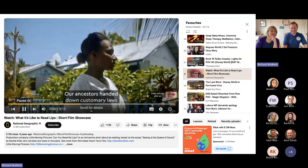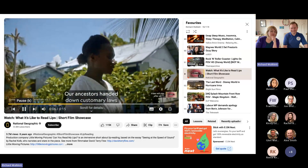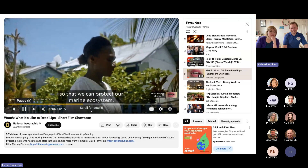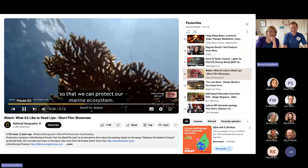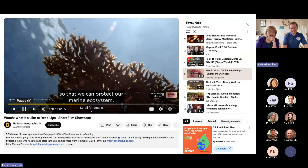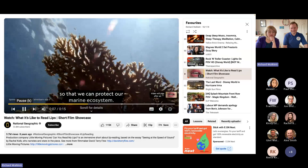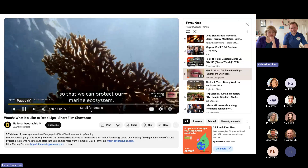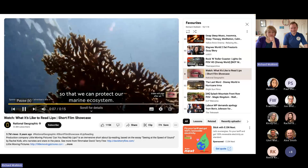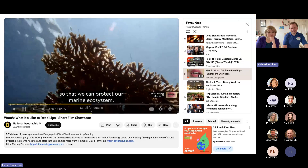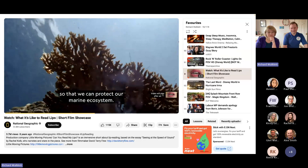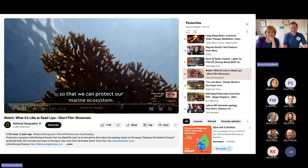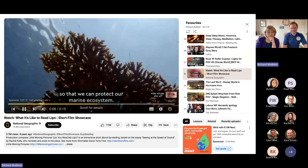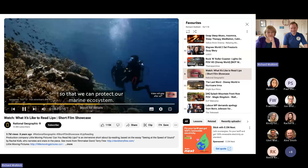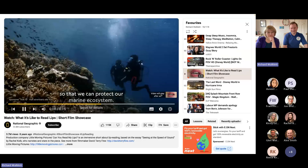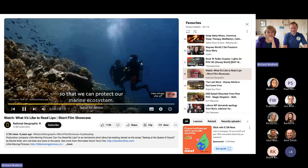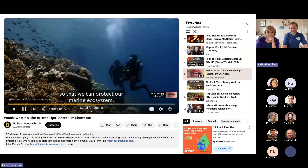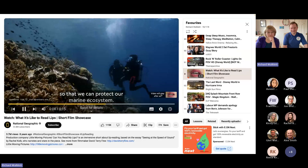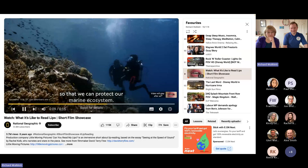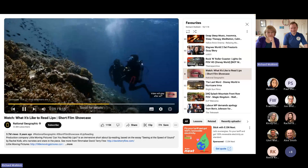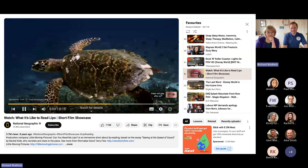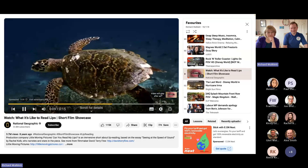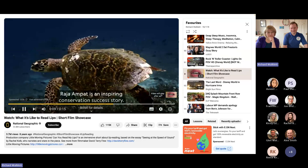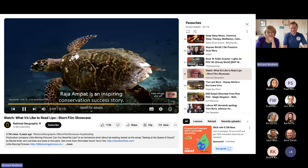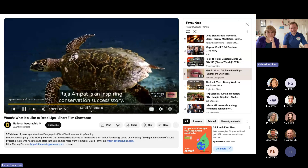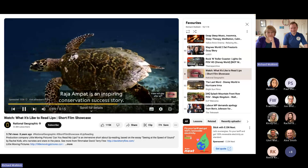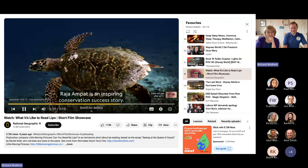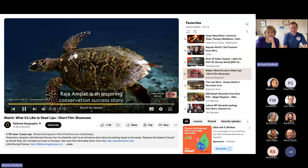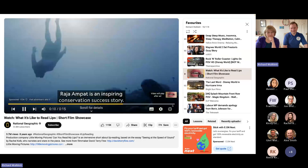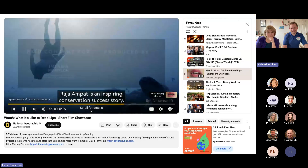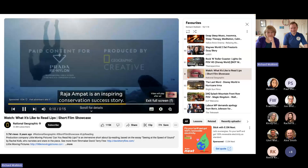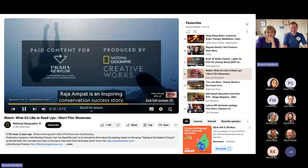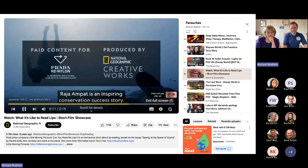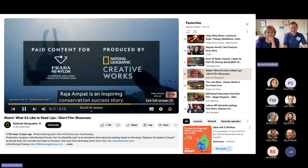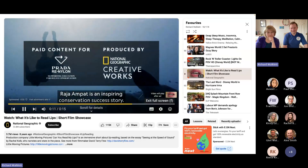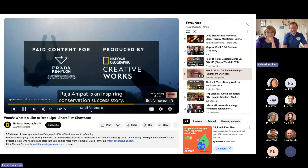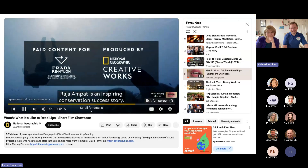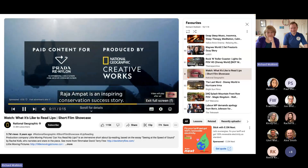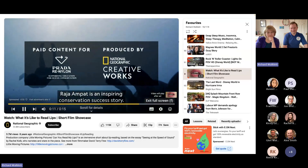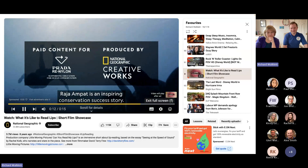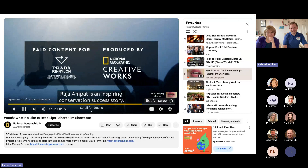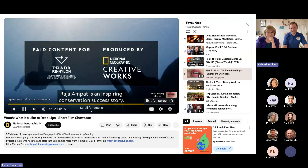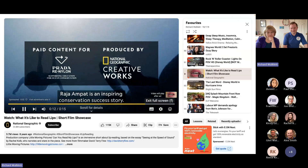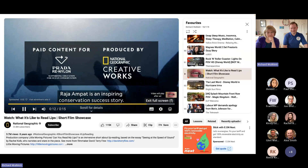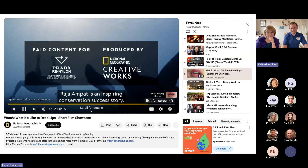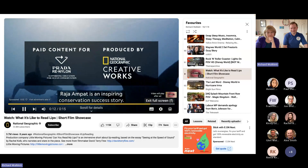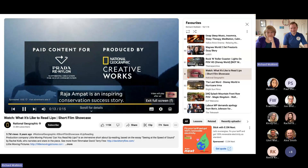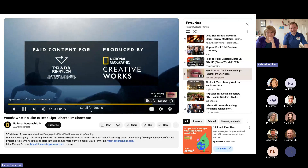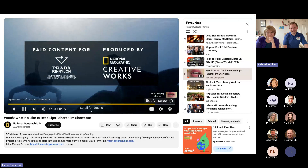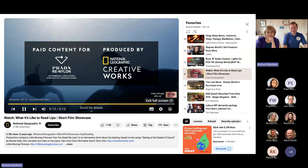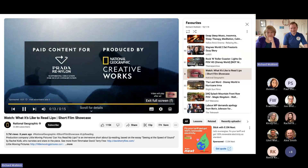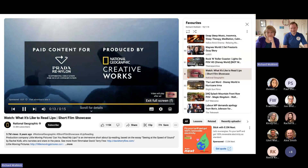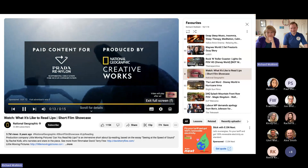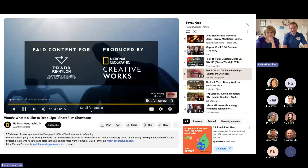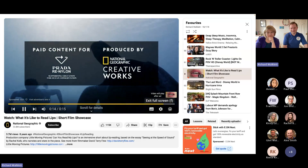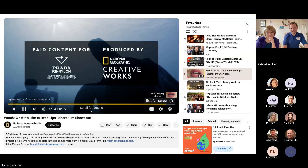melakukan kasih untuk menjaga biota laut. Rajambat is an inspiring conservation success story.